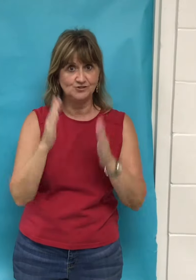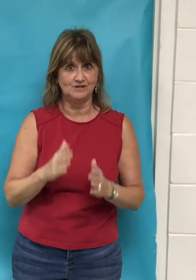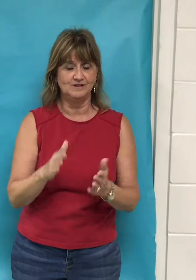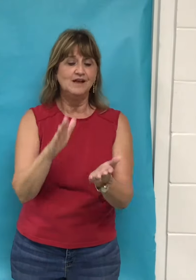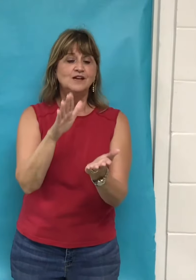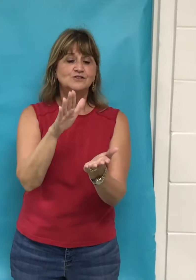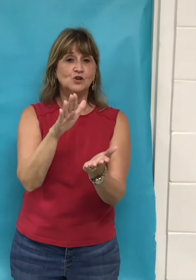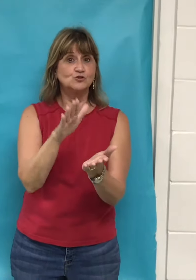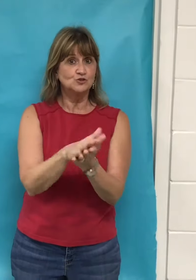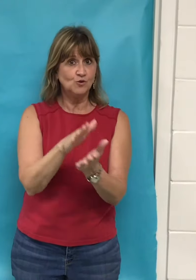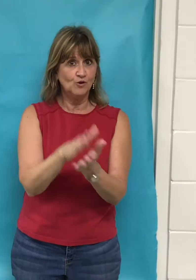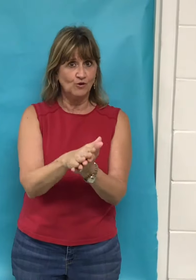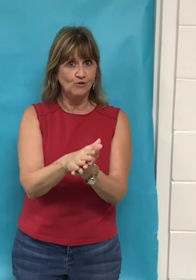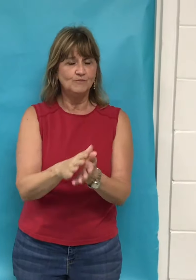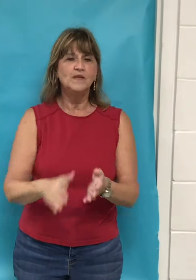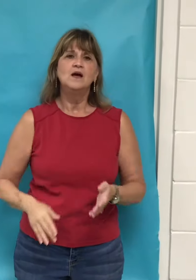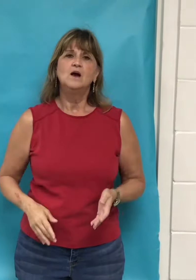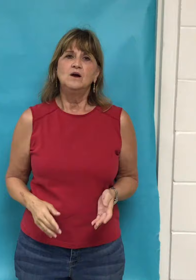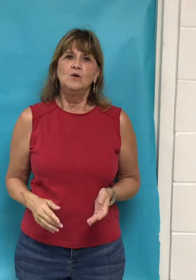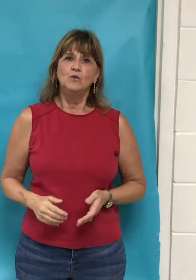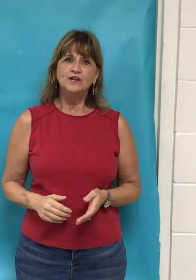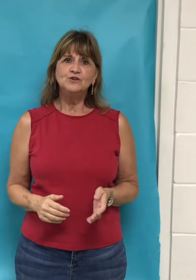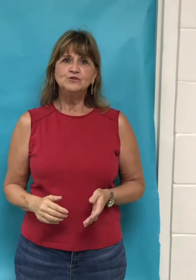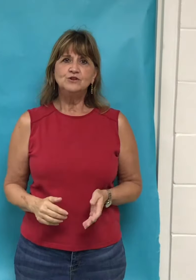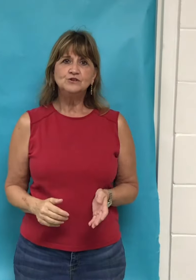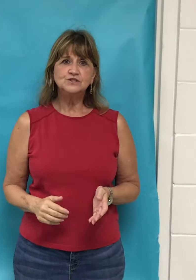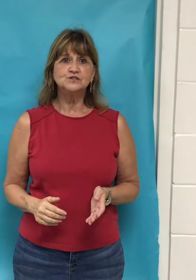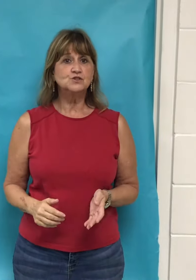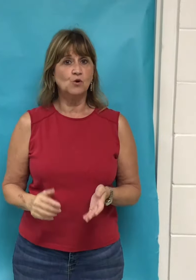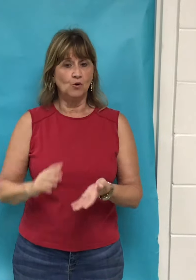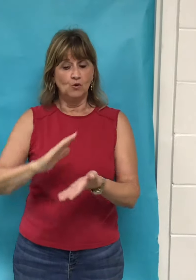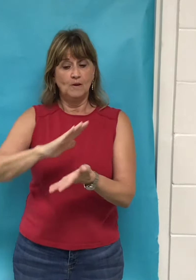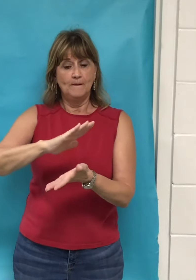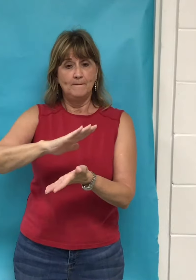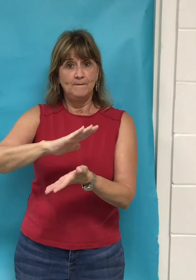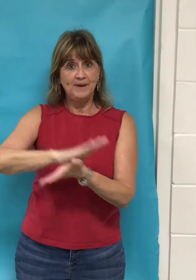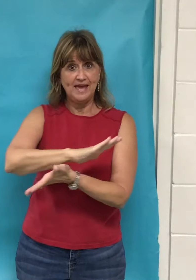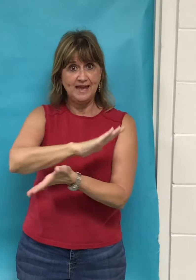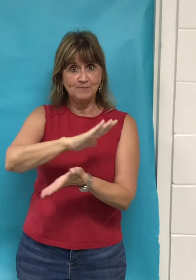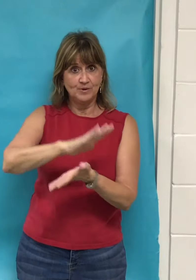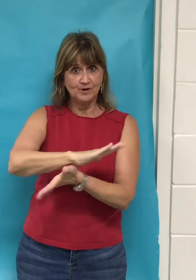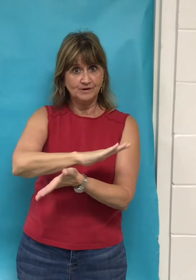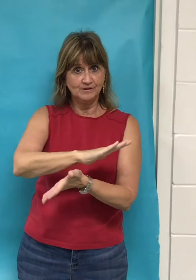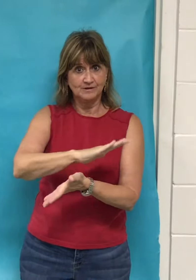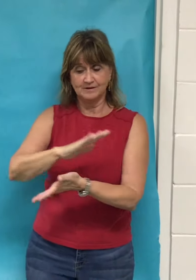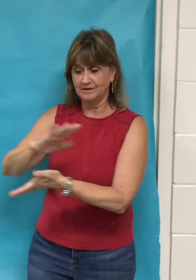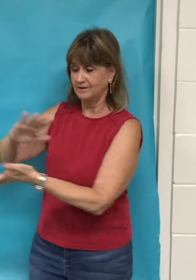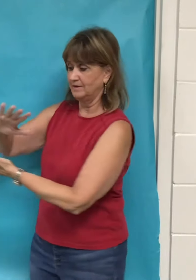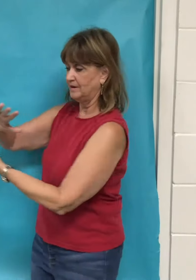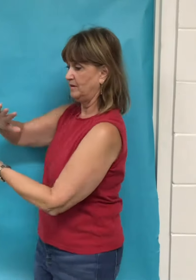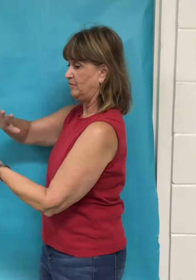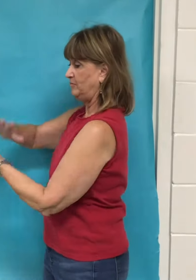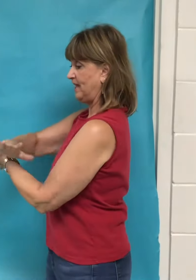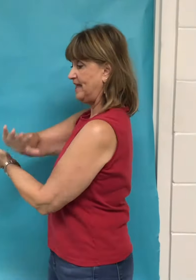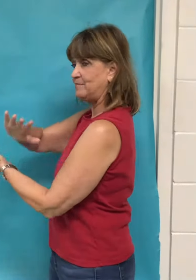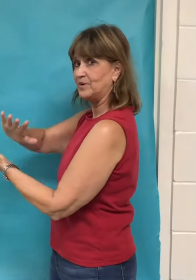So, school. What do you use in school? Paper. Paper.